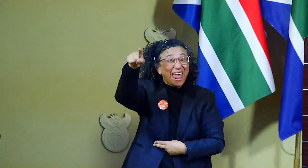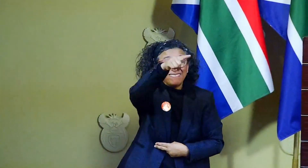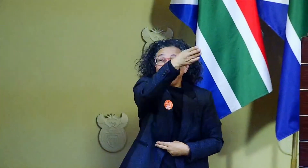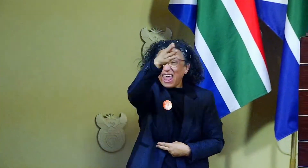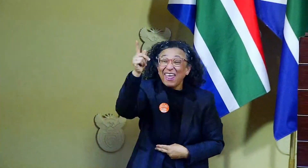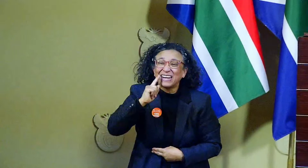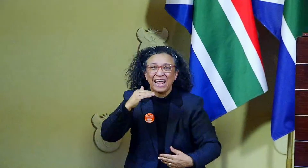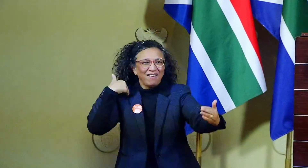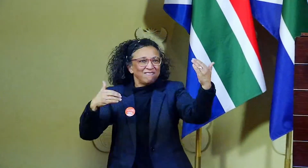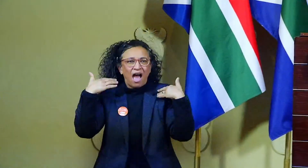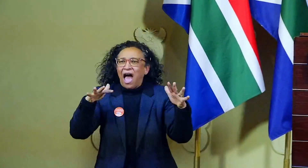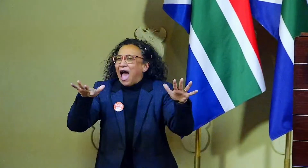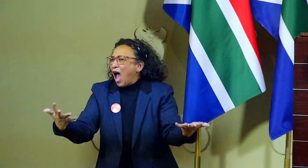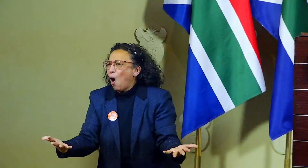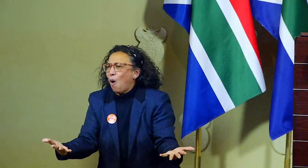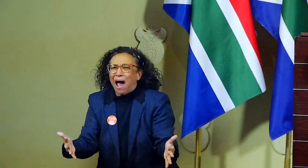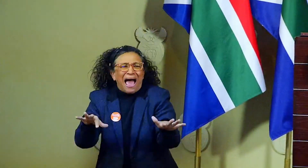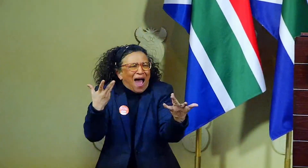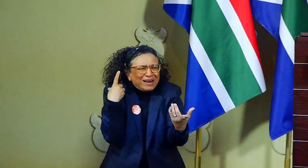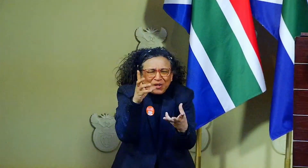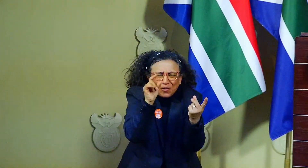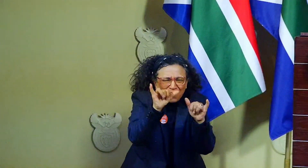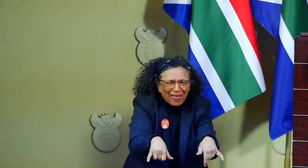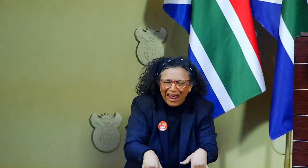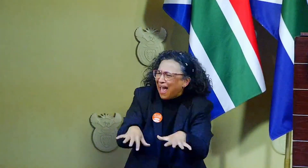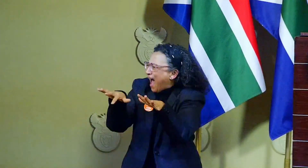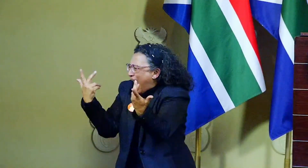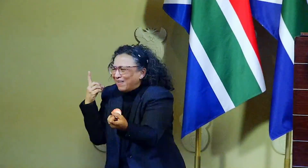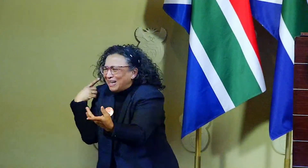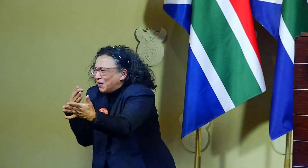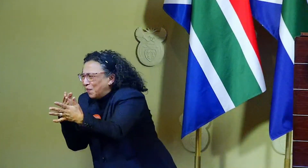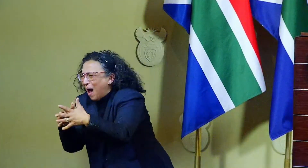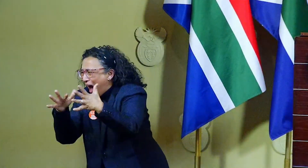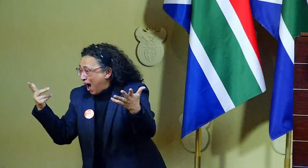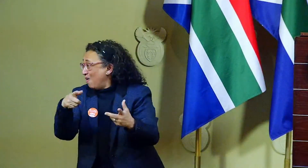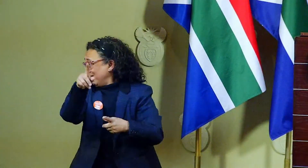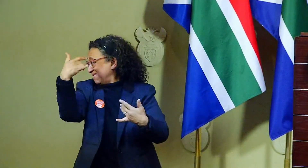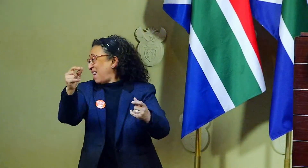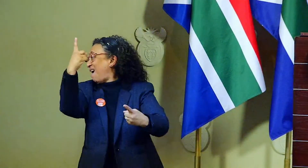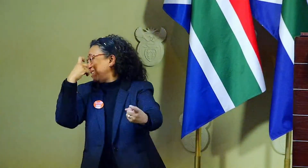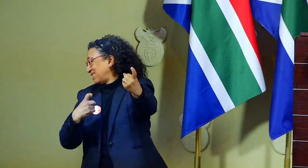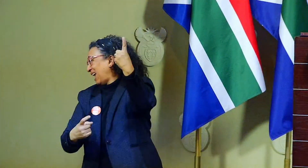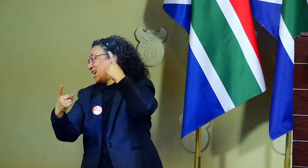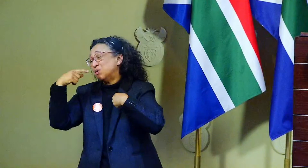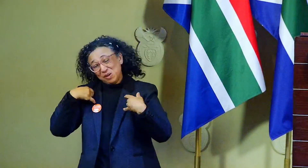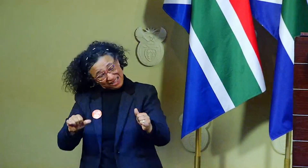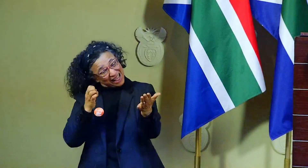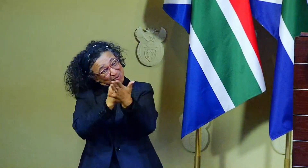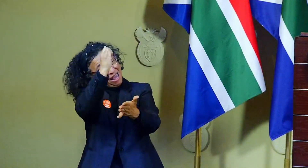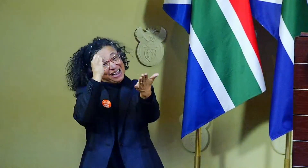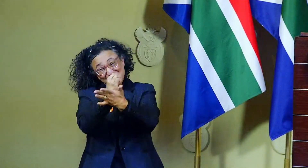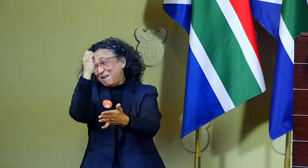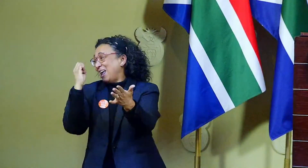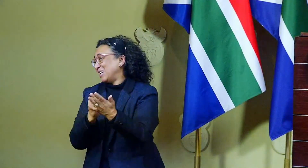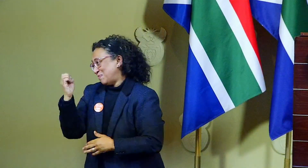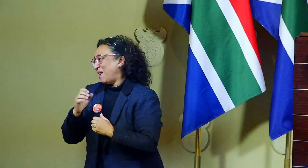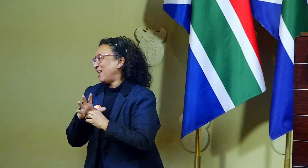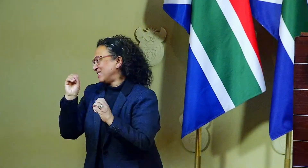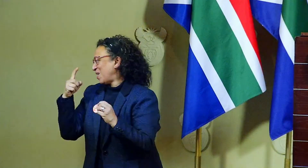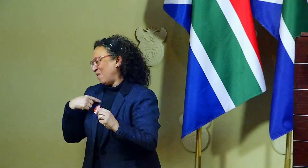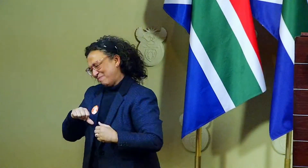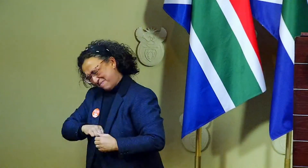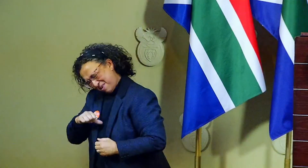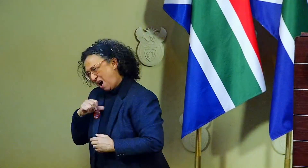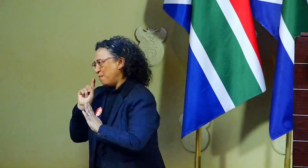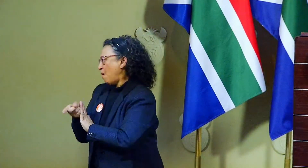Korea. We attended the World Federation of the Deaf, asking us, how did we do it? And they still asking us as